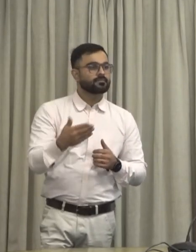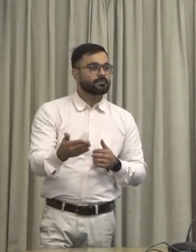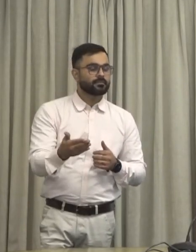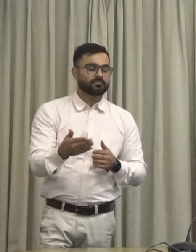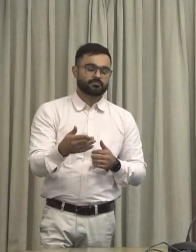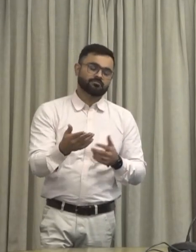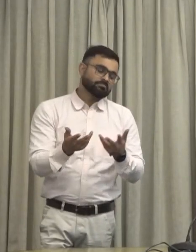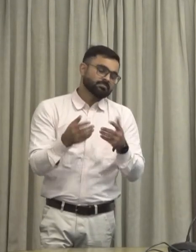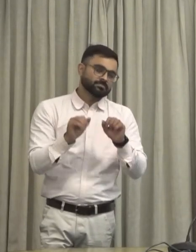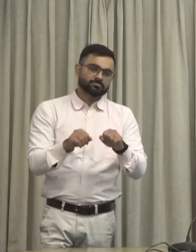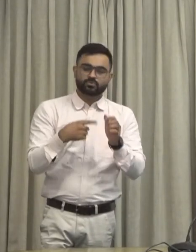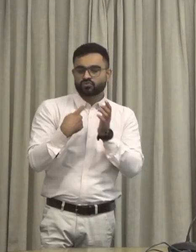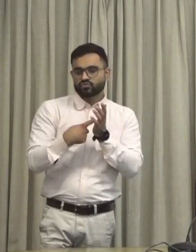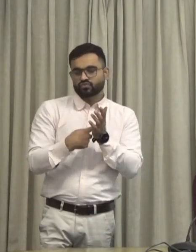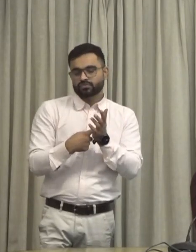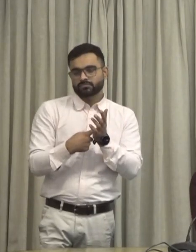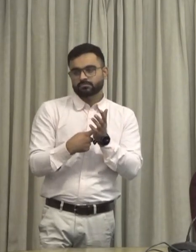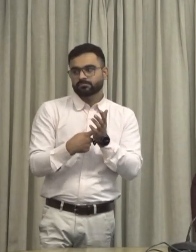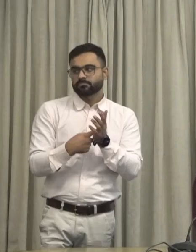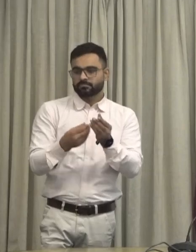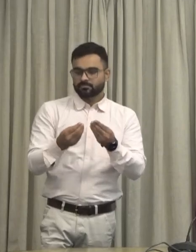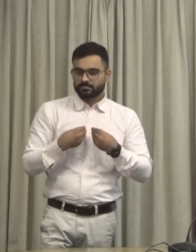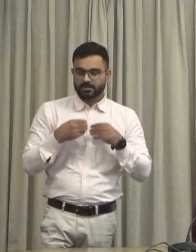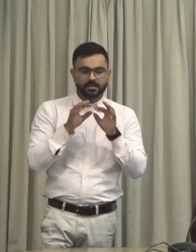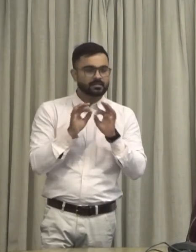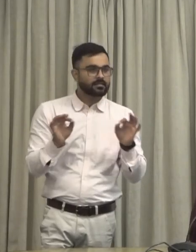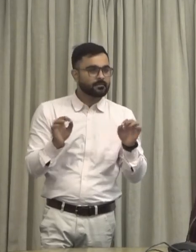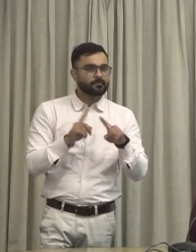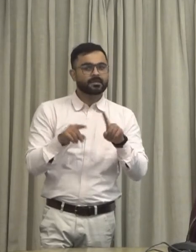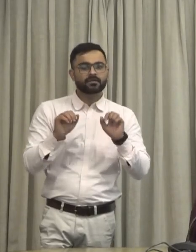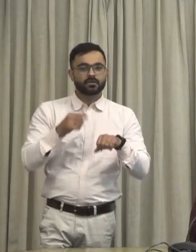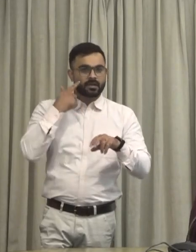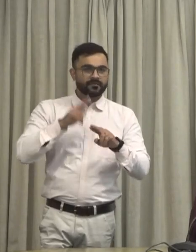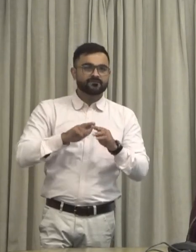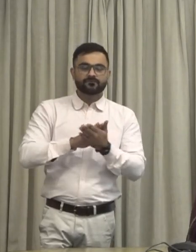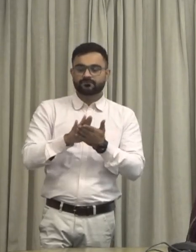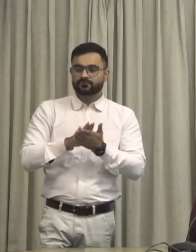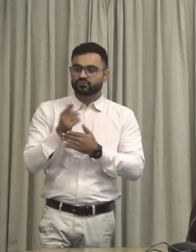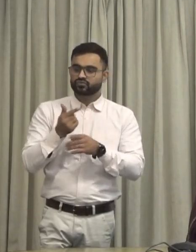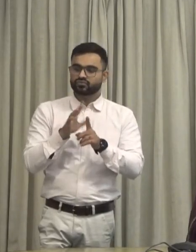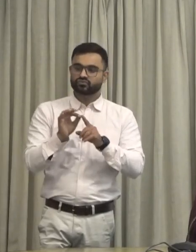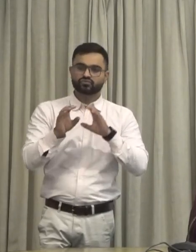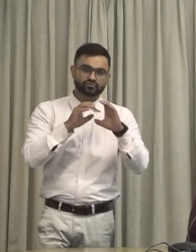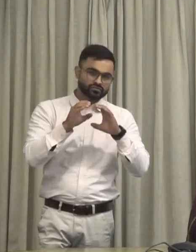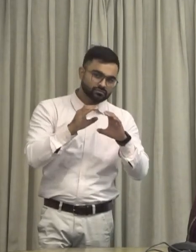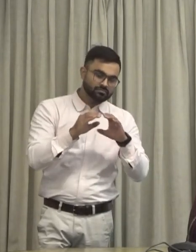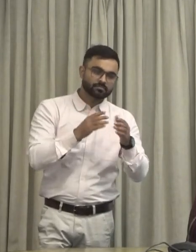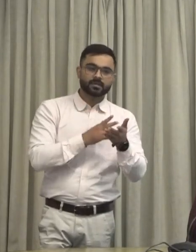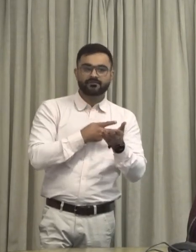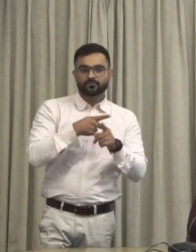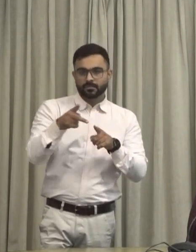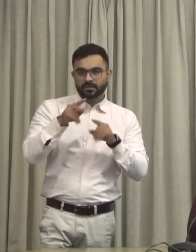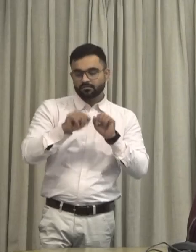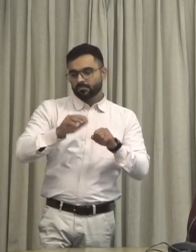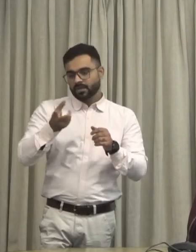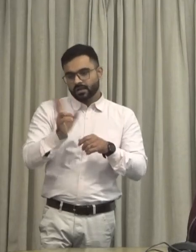it's like definitely rule will be very, very simple. But if we will not use this communication and compassion, I